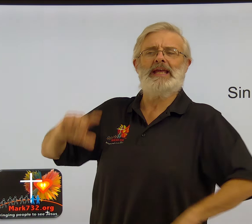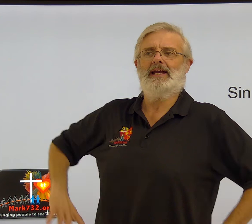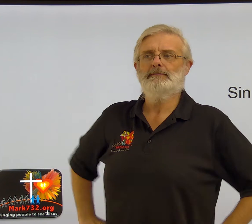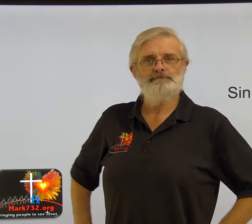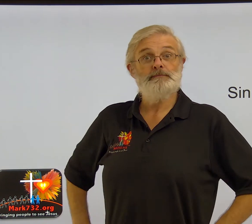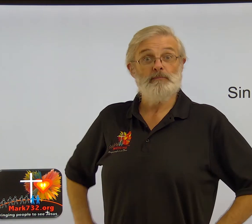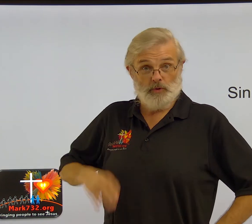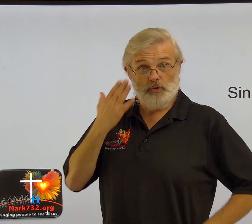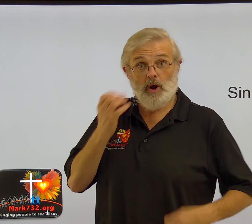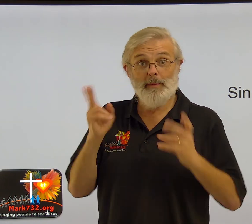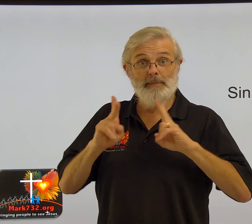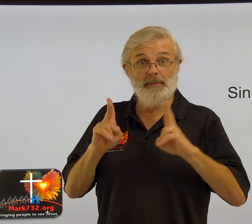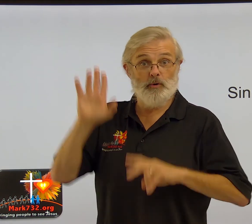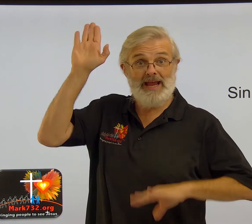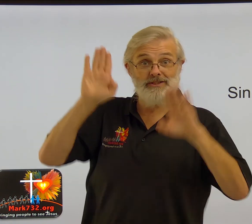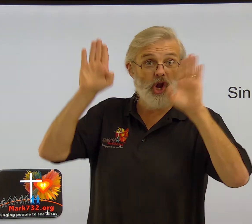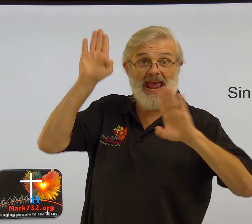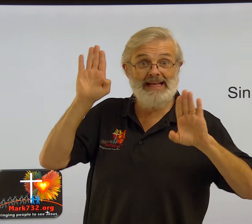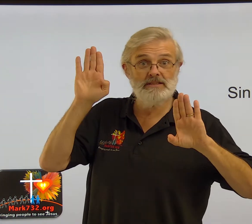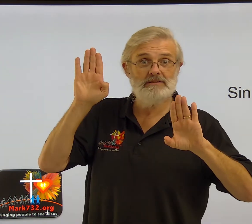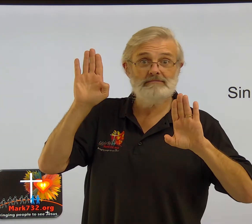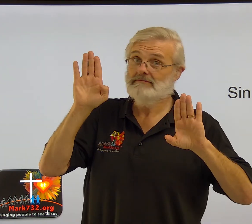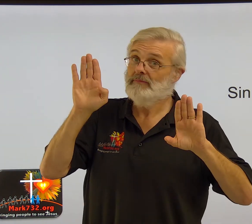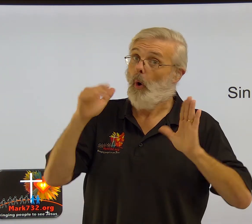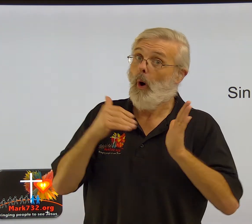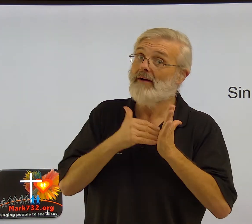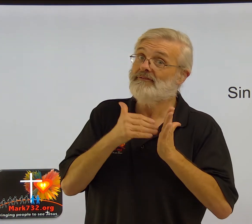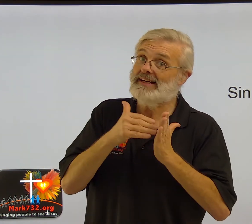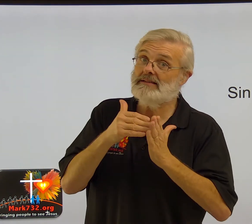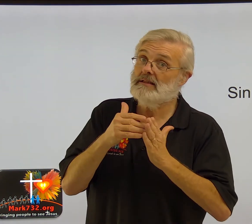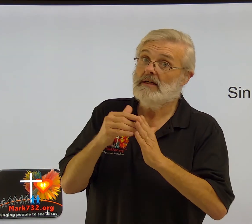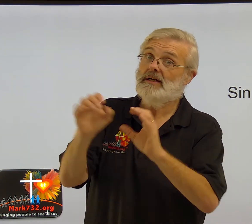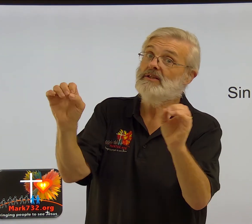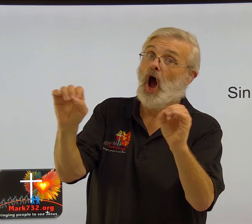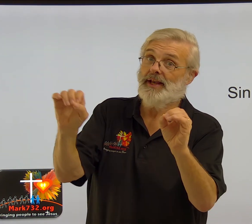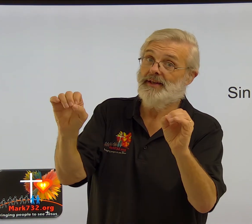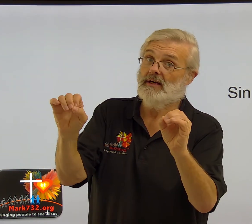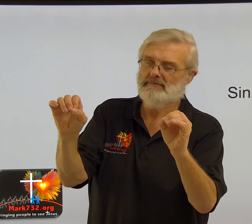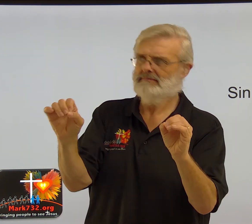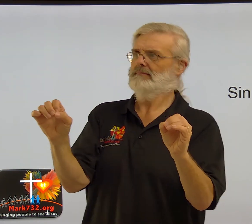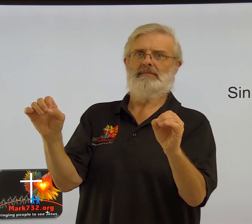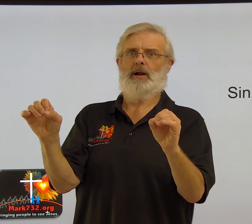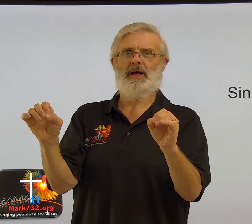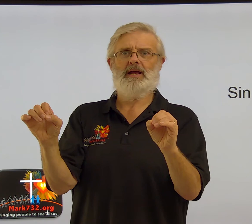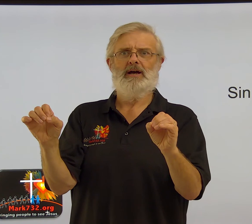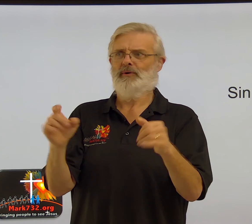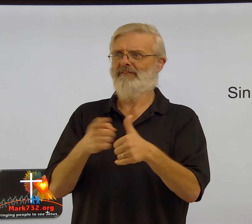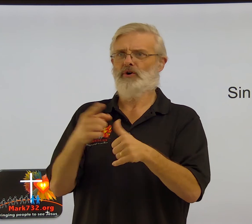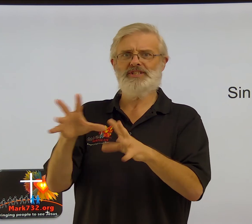Do you know how many people raise their hands? Often, none. I'm like, when I first did that, I'm